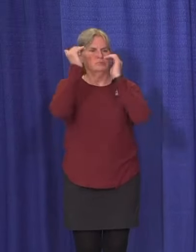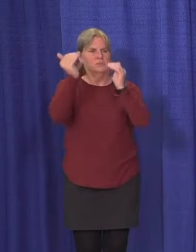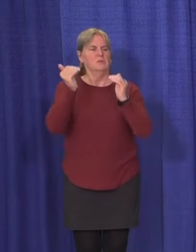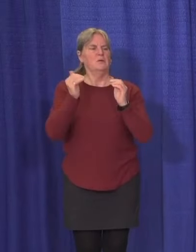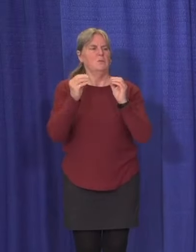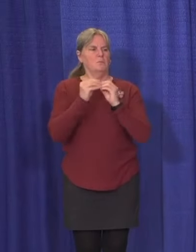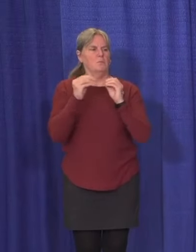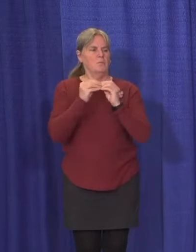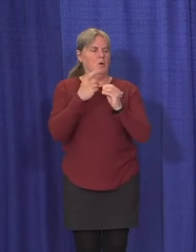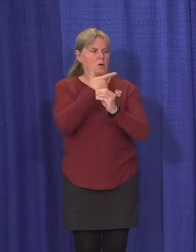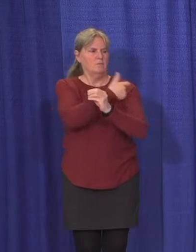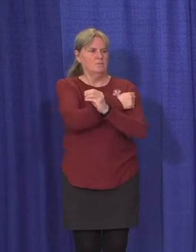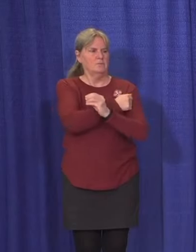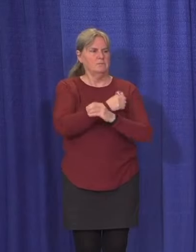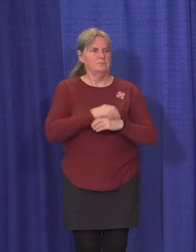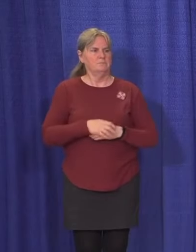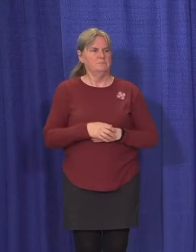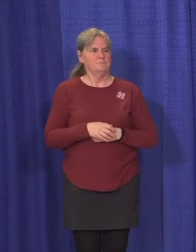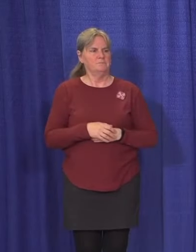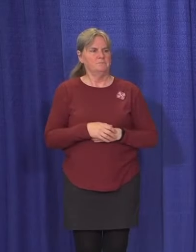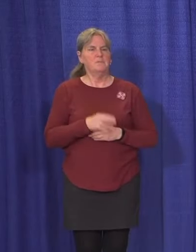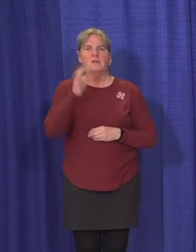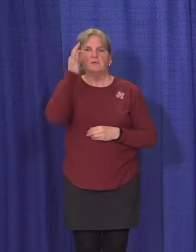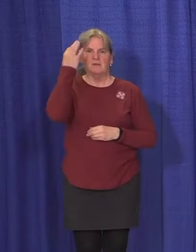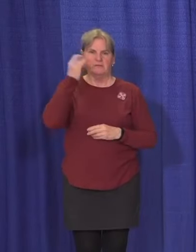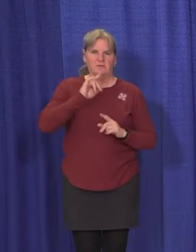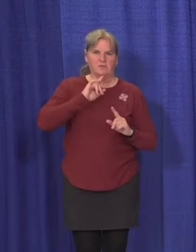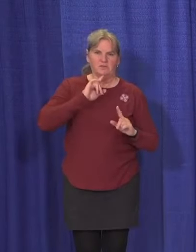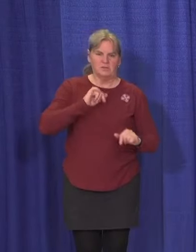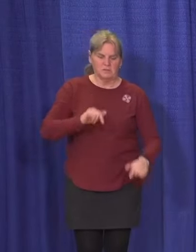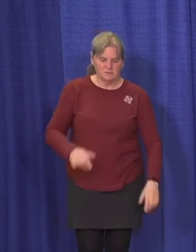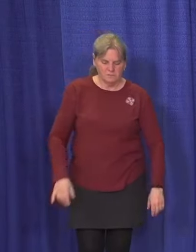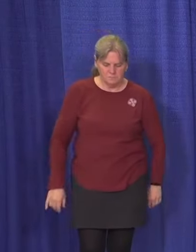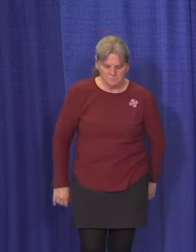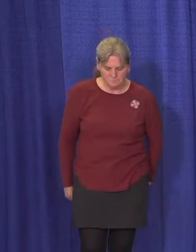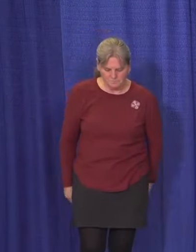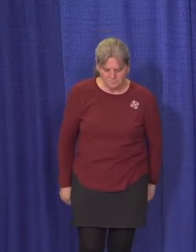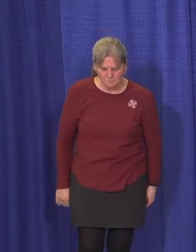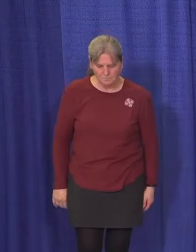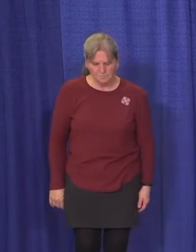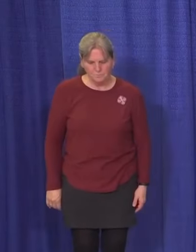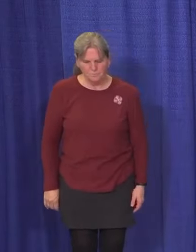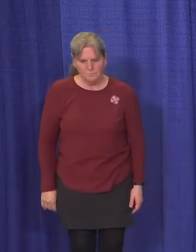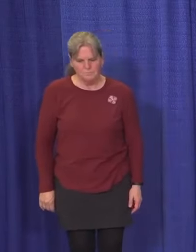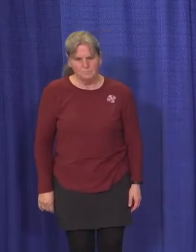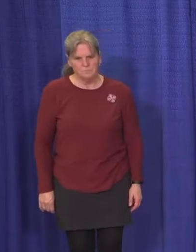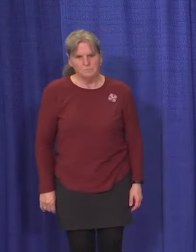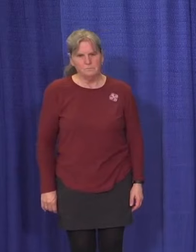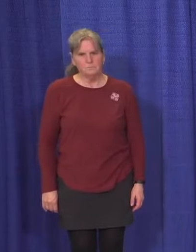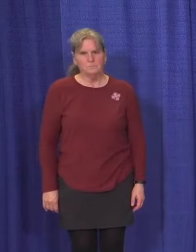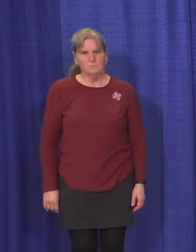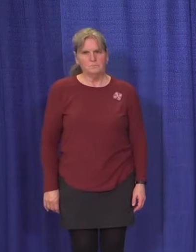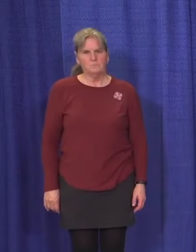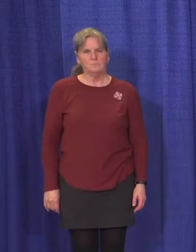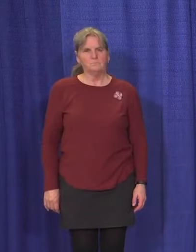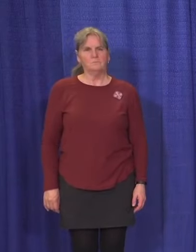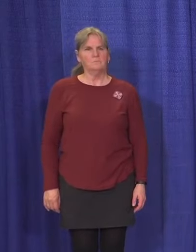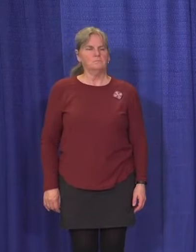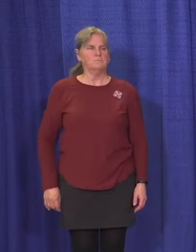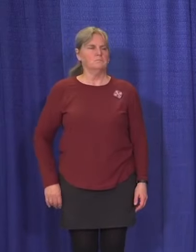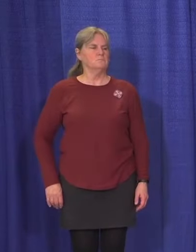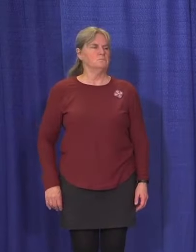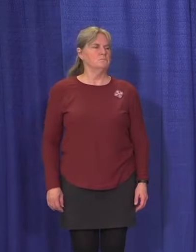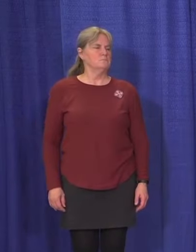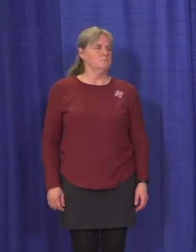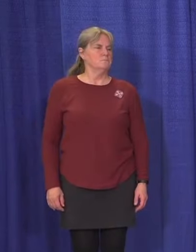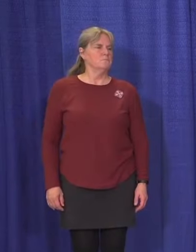Oui, merci pour la question. Maintenant, on a fait beaucoup de travail récemment pour examiner toutes les options